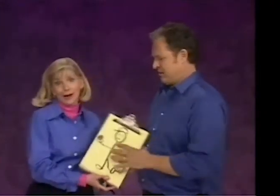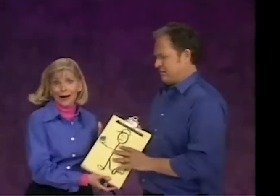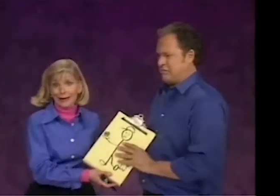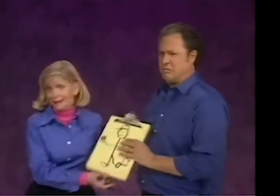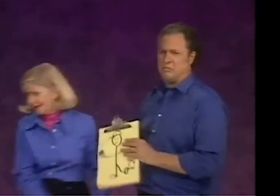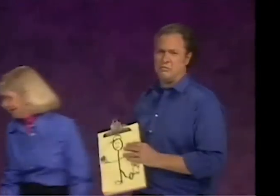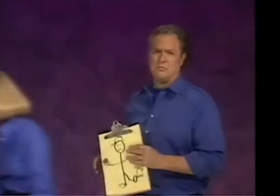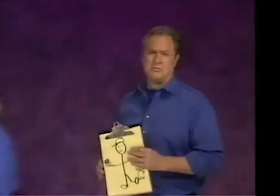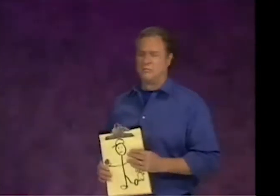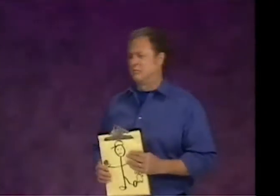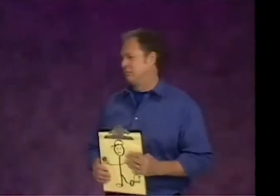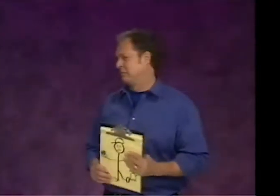Bye.